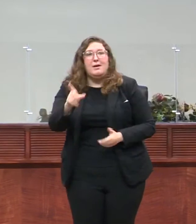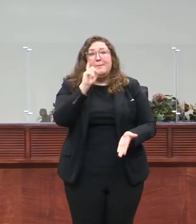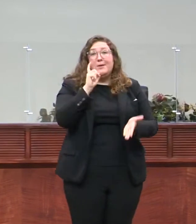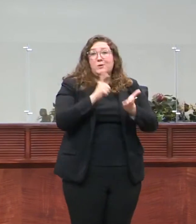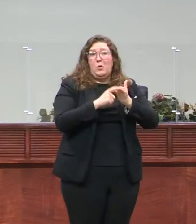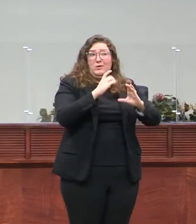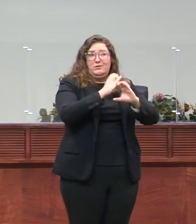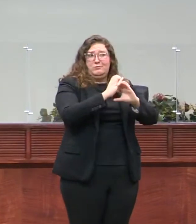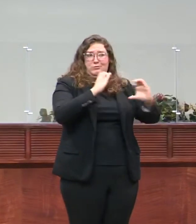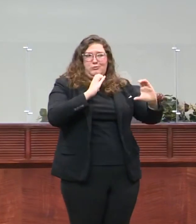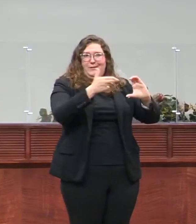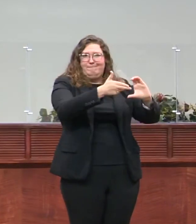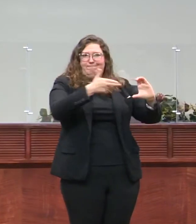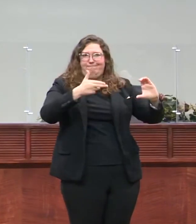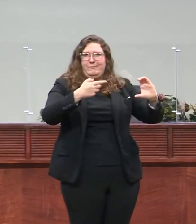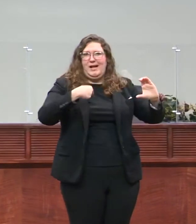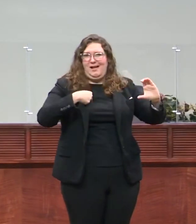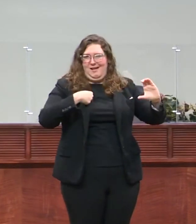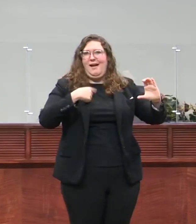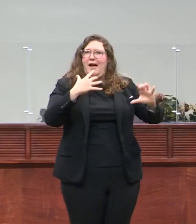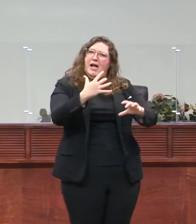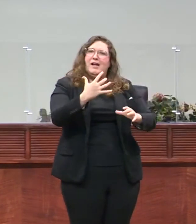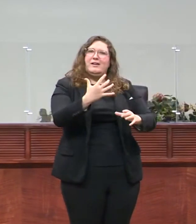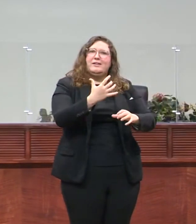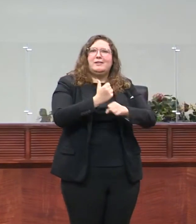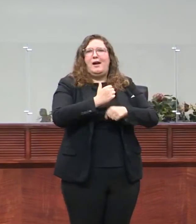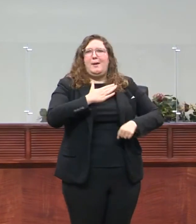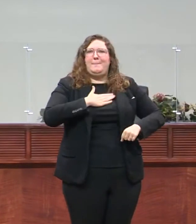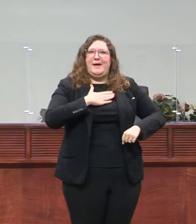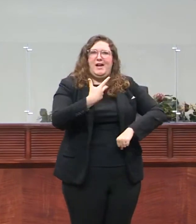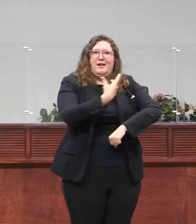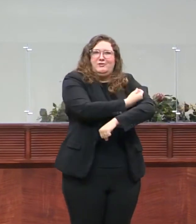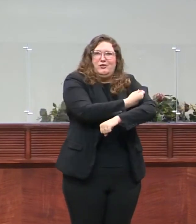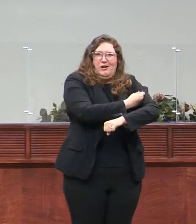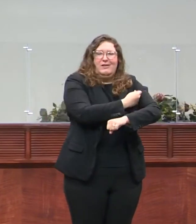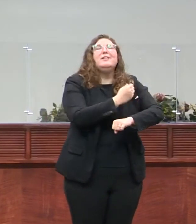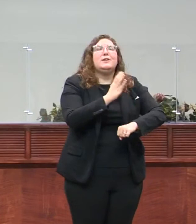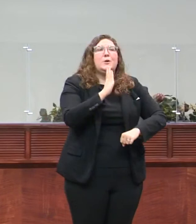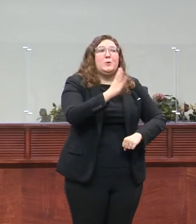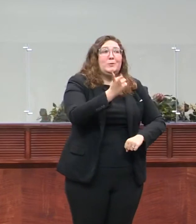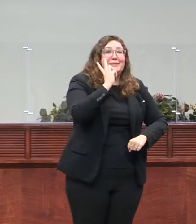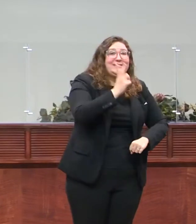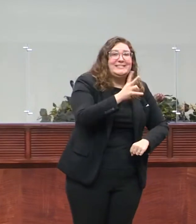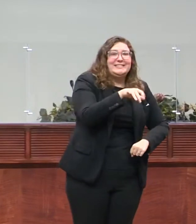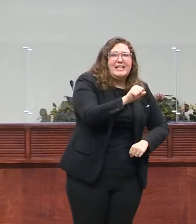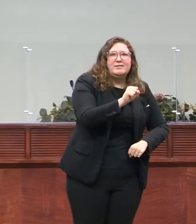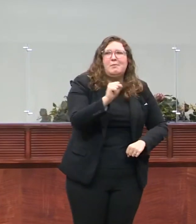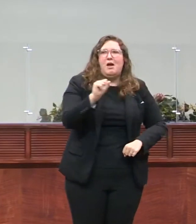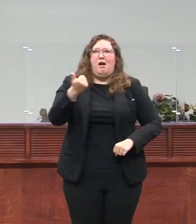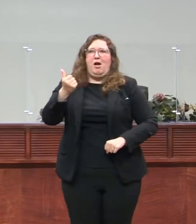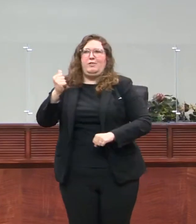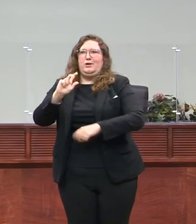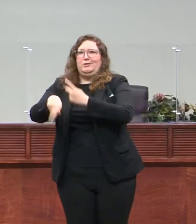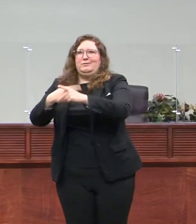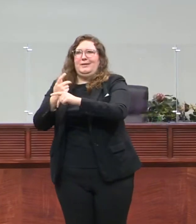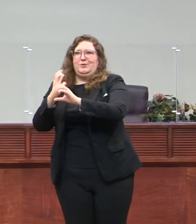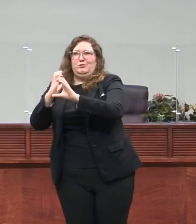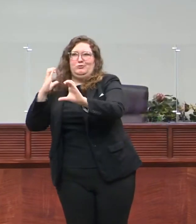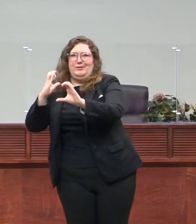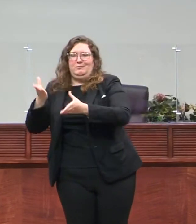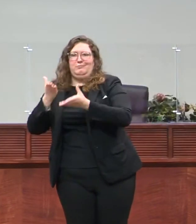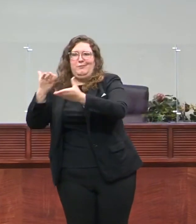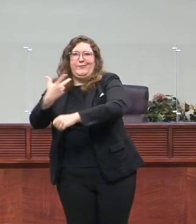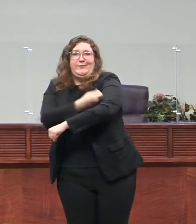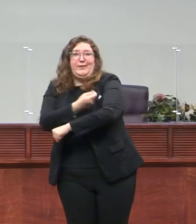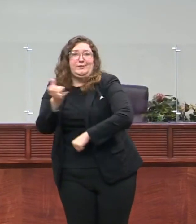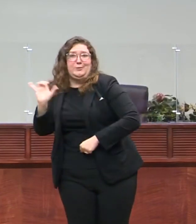but there will be other unmarked trailers that will be deployed throughout the county. And number four, our